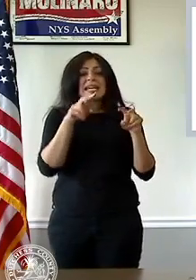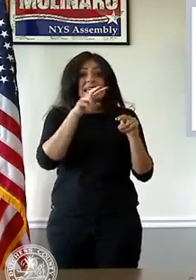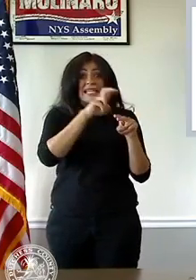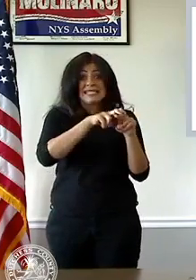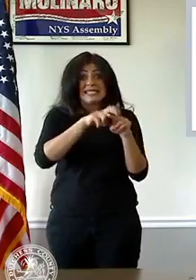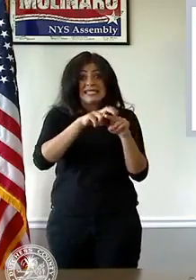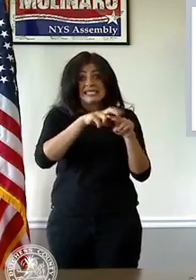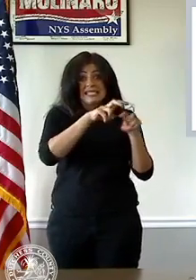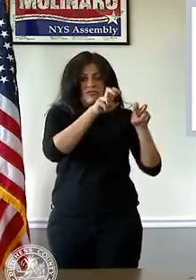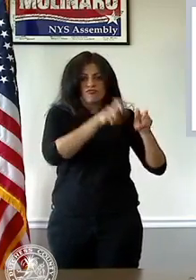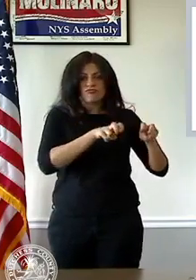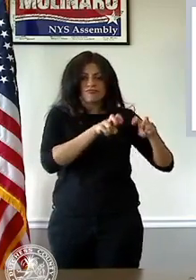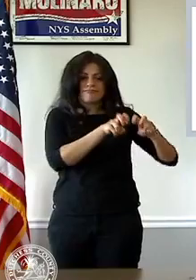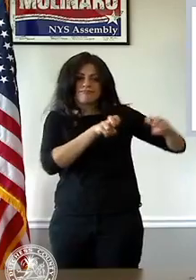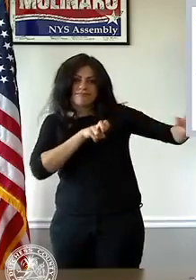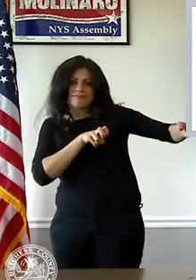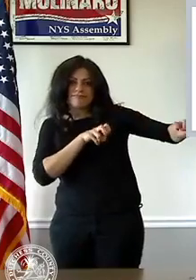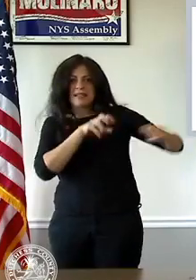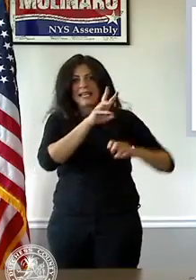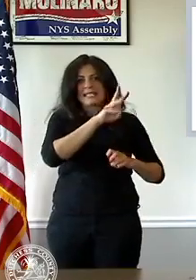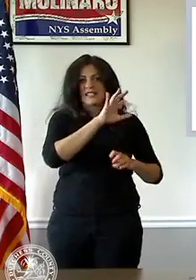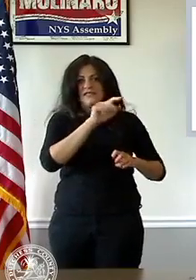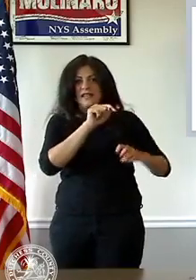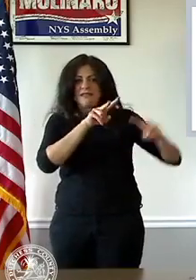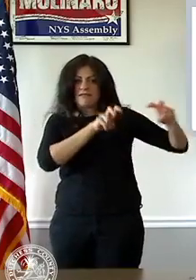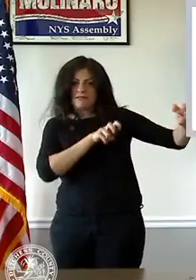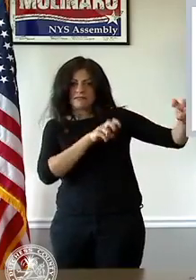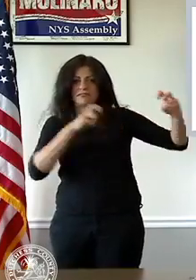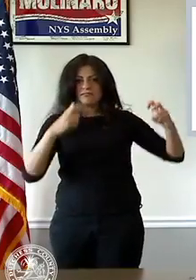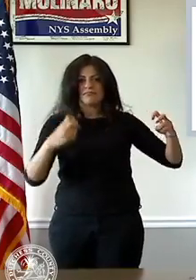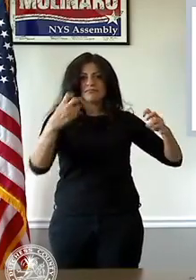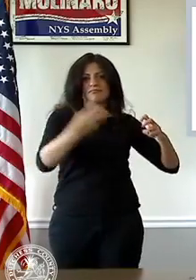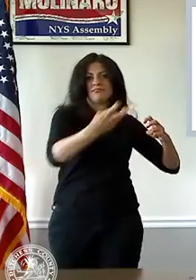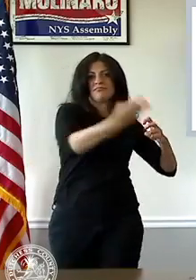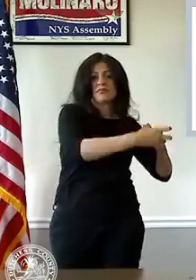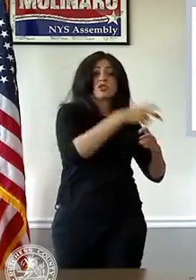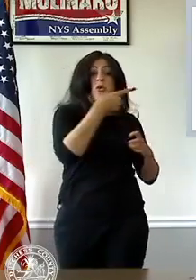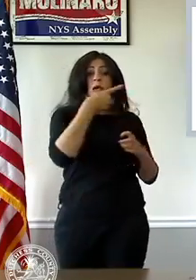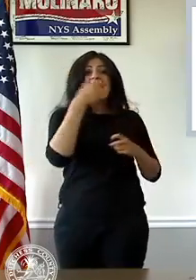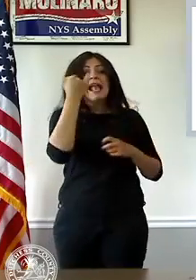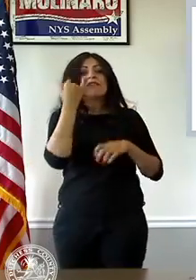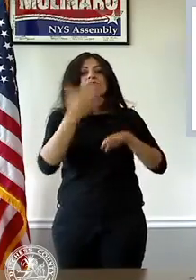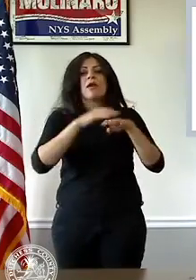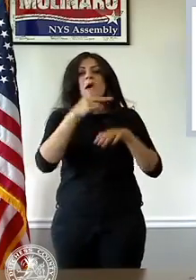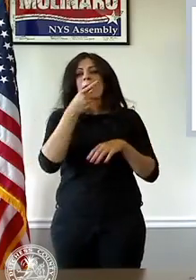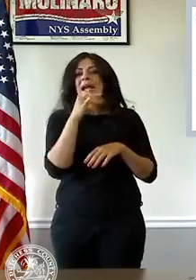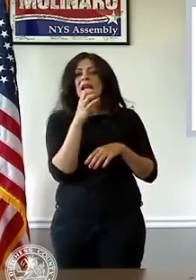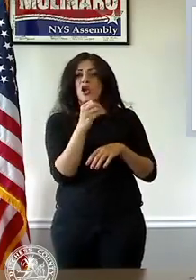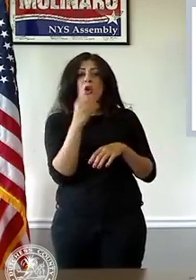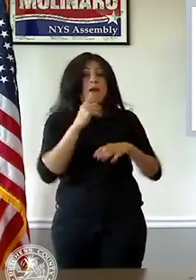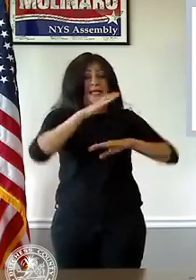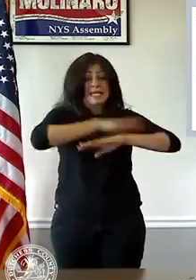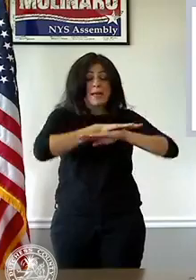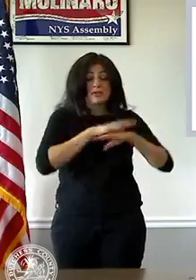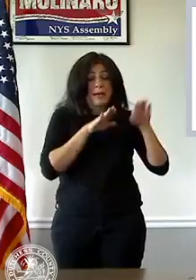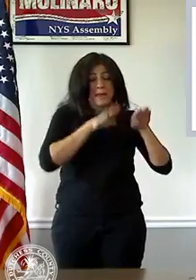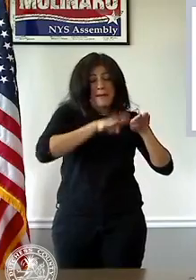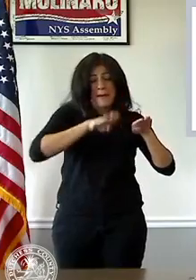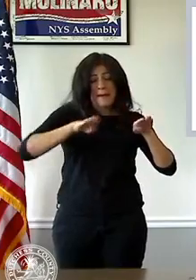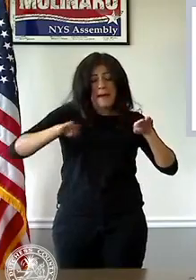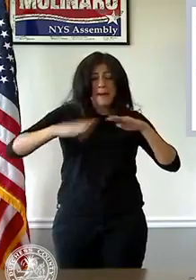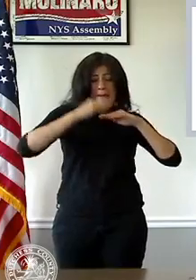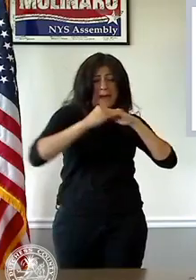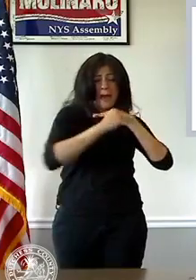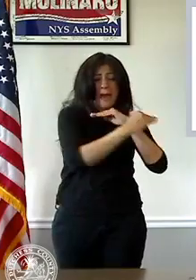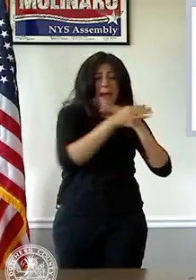needs to be at least 6 feet apart. So if you're at a patio, you can't have tables on top of each other. They need to be